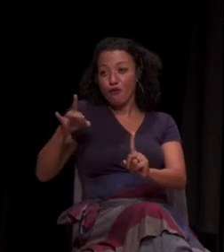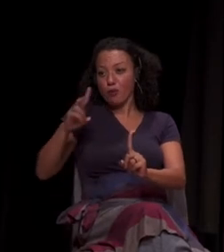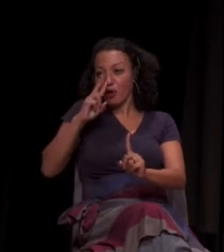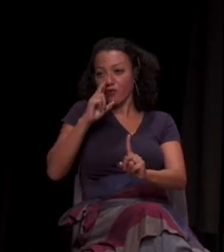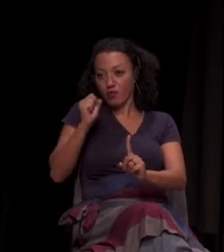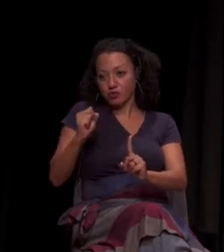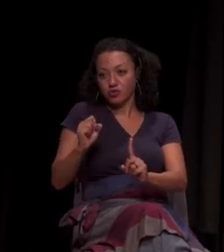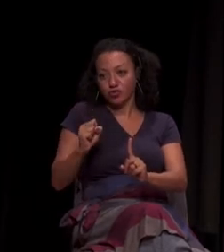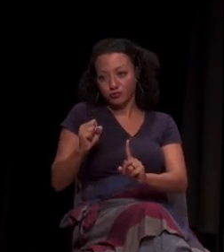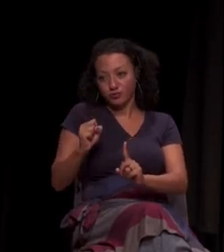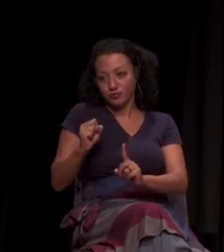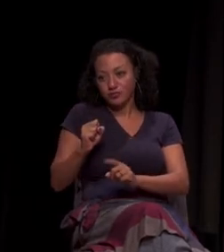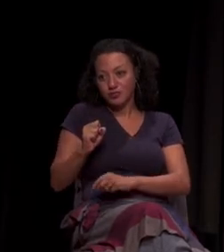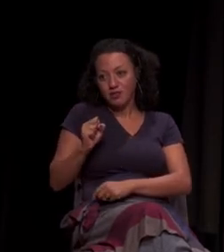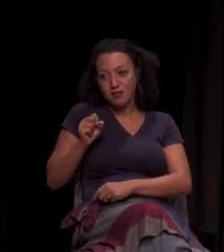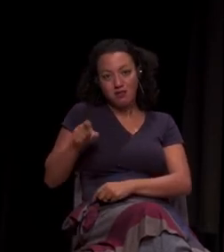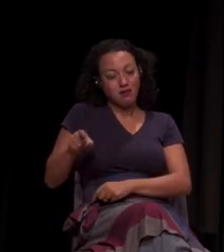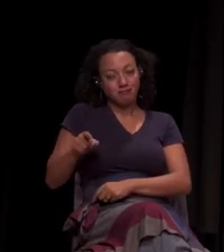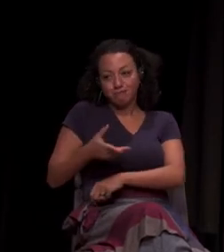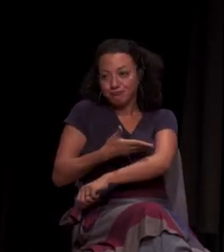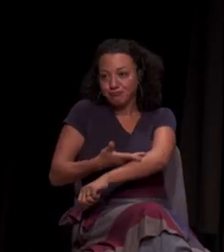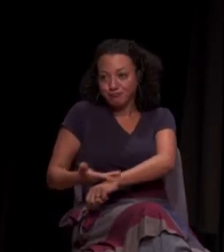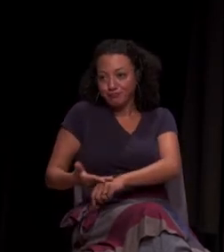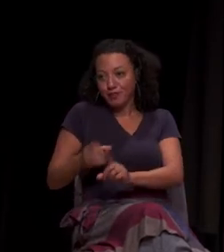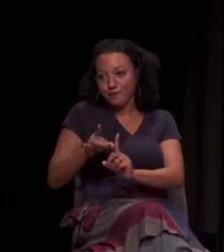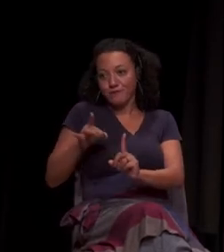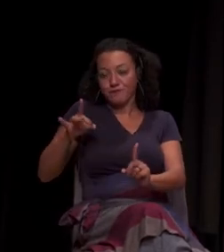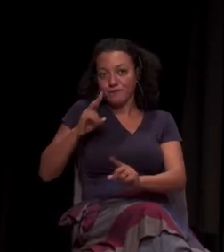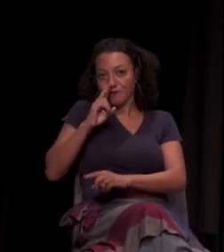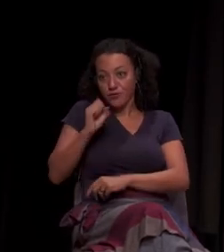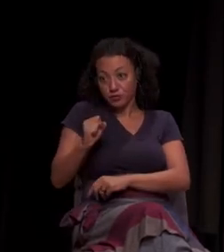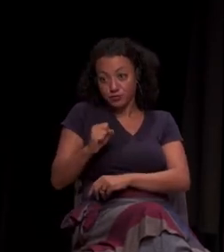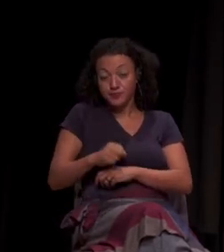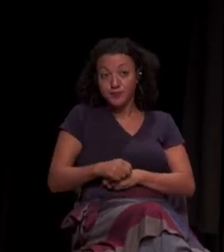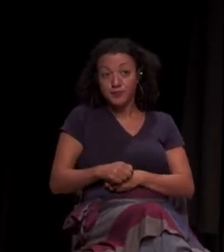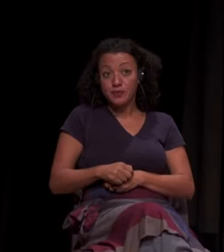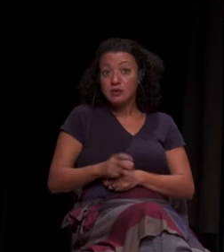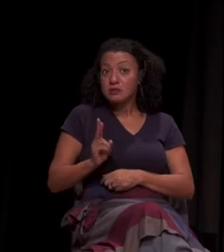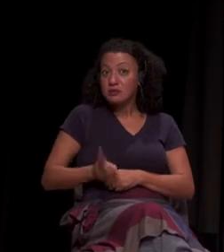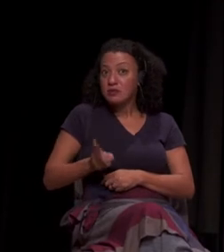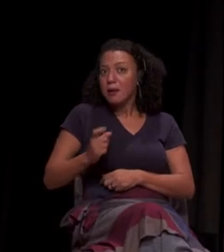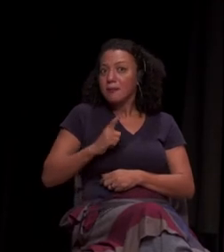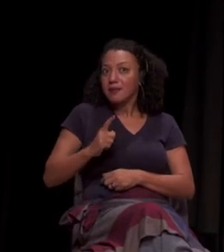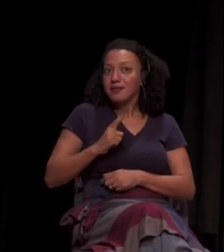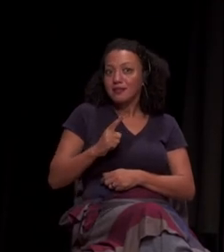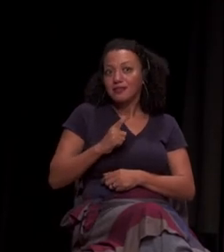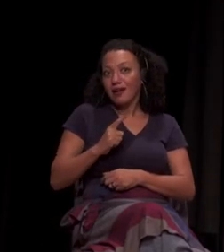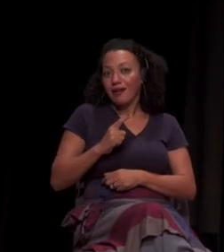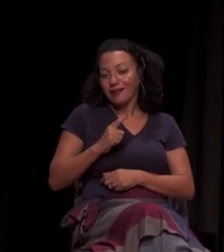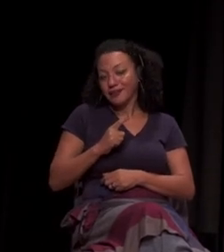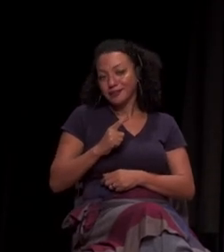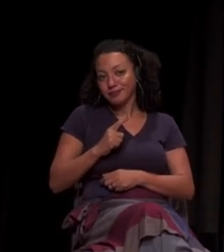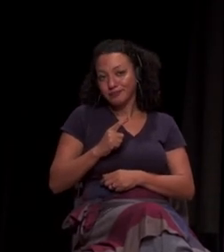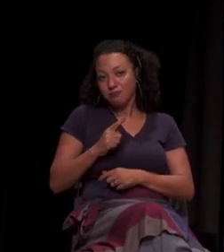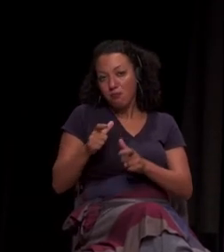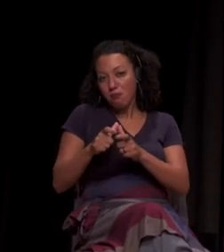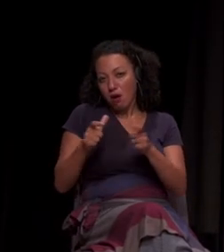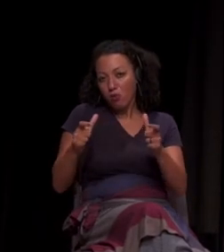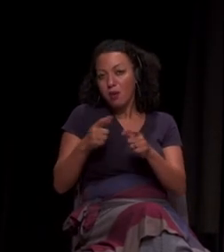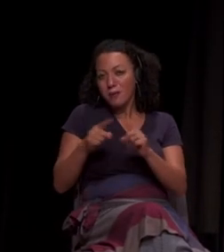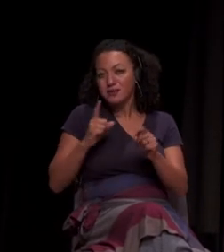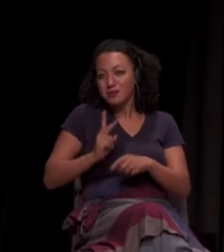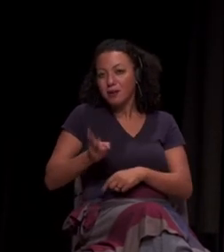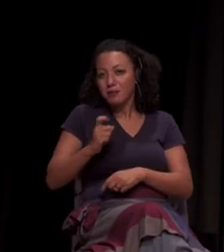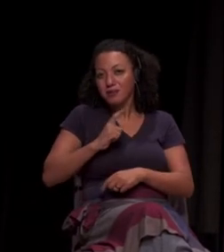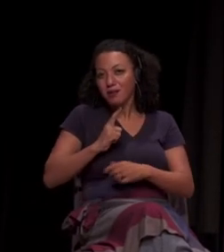is, there are always exceptions to these generalizations of any country. And the thing